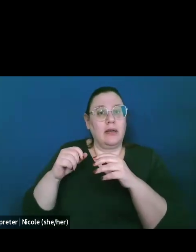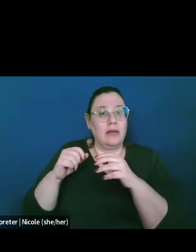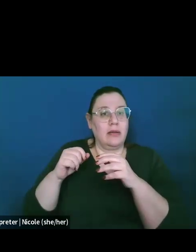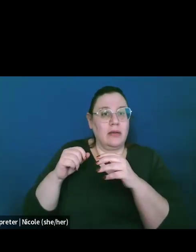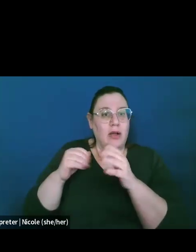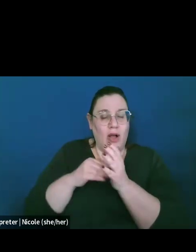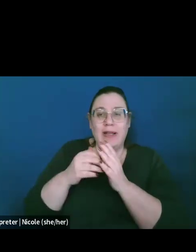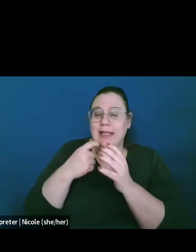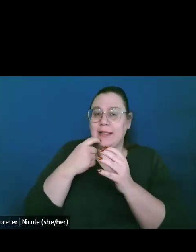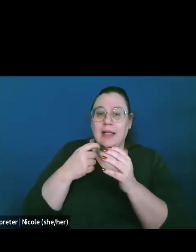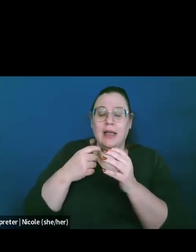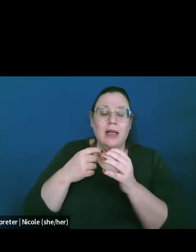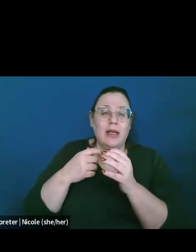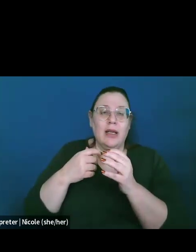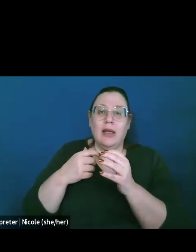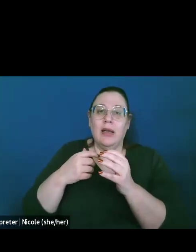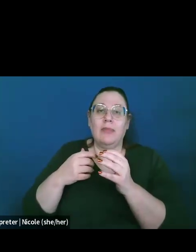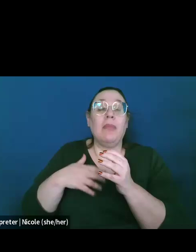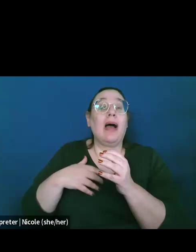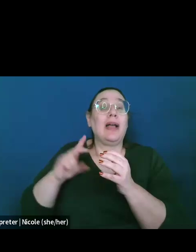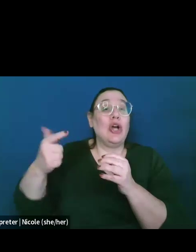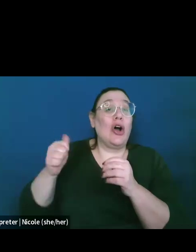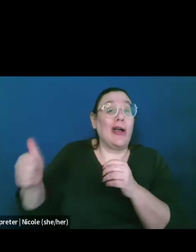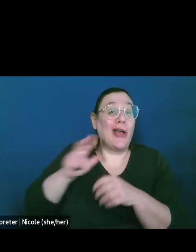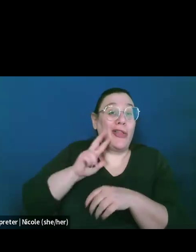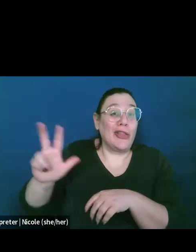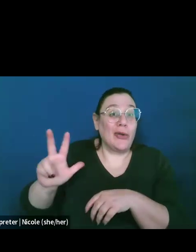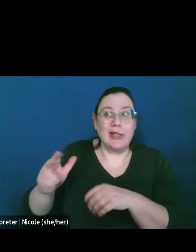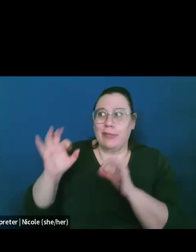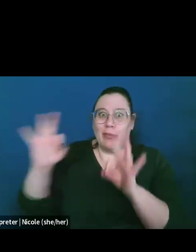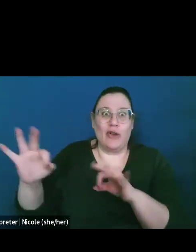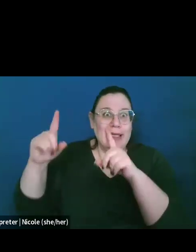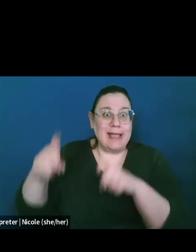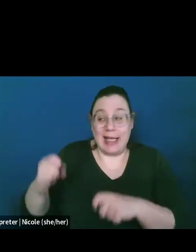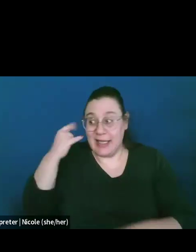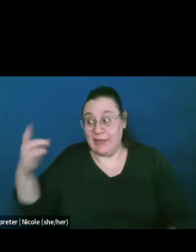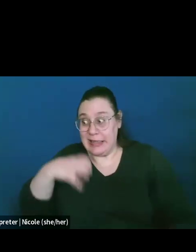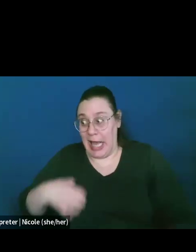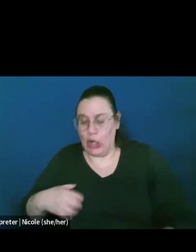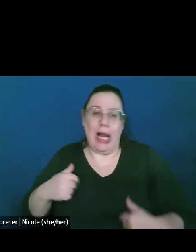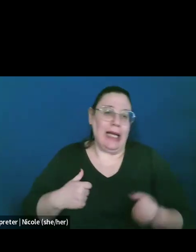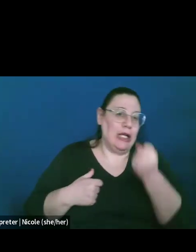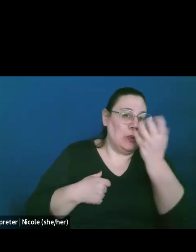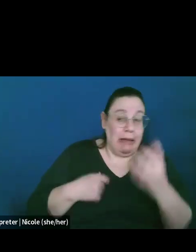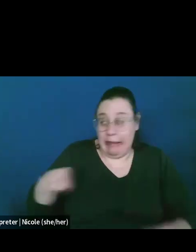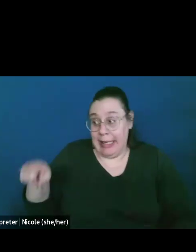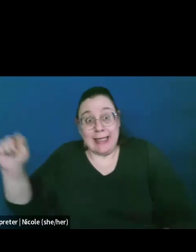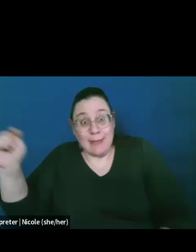my 3-year-old dog is like a great litmus test, and if he's hungry, then I should get a snack, and if he needs to go to the bathroom, like I need to take a break. So